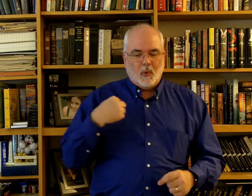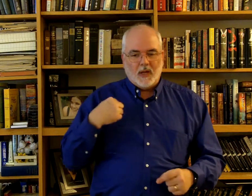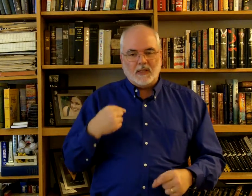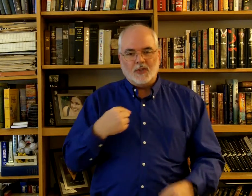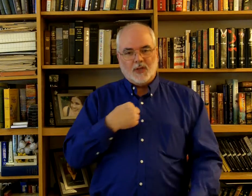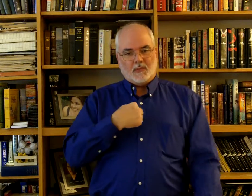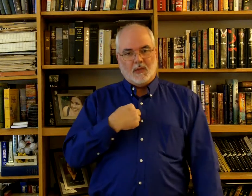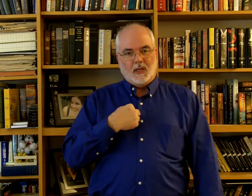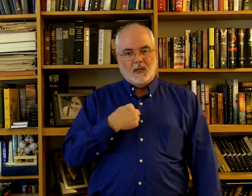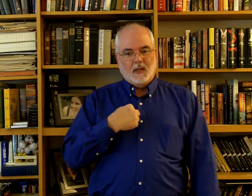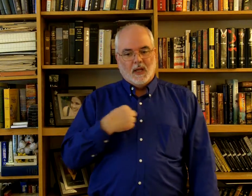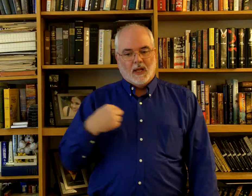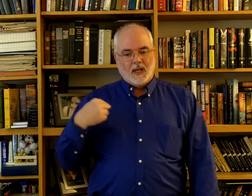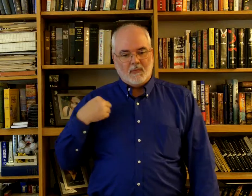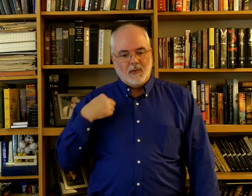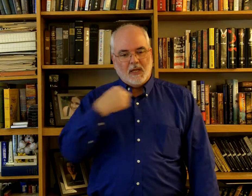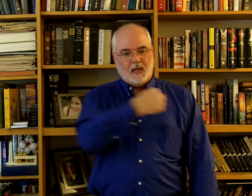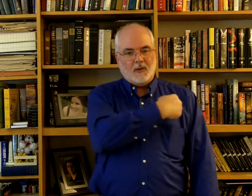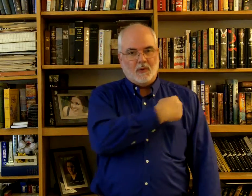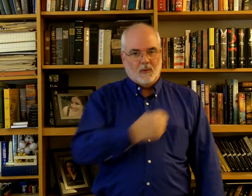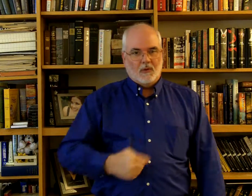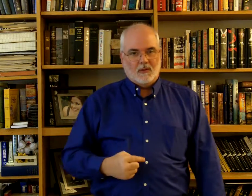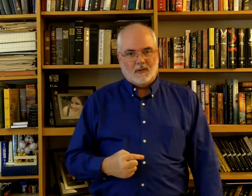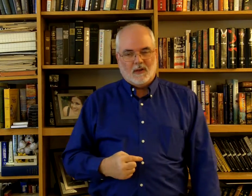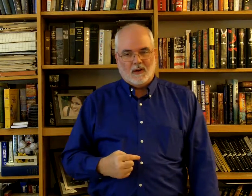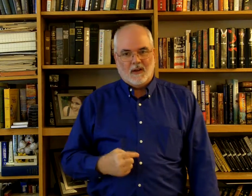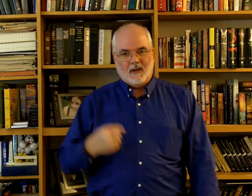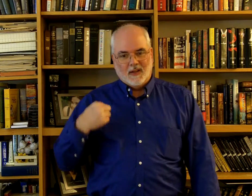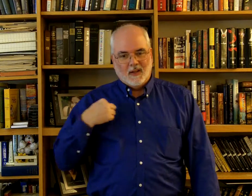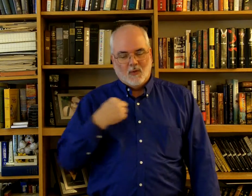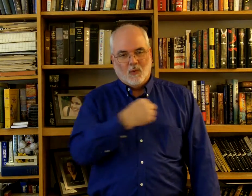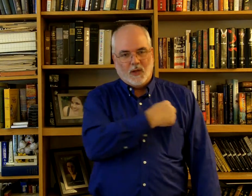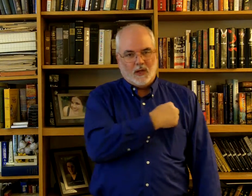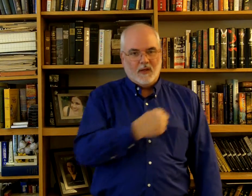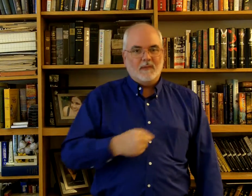it's not just me, it's me and you. All right. We